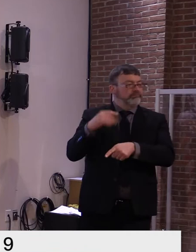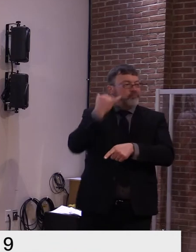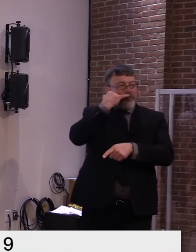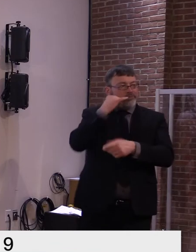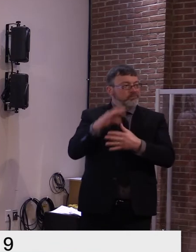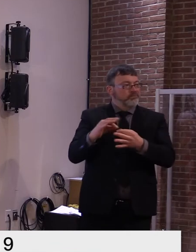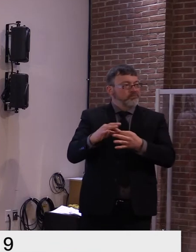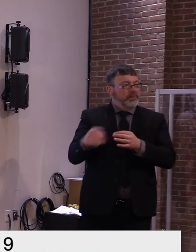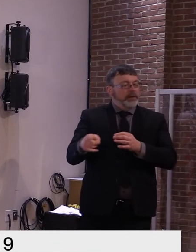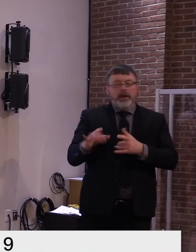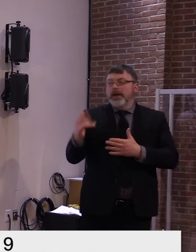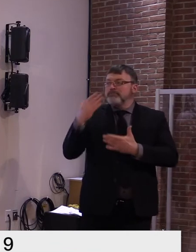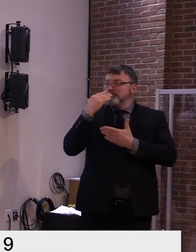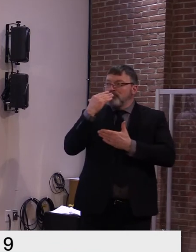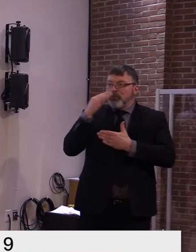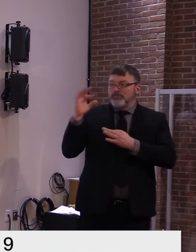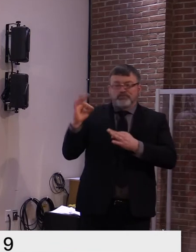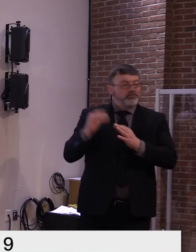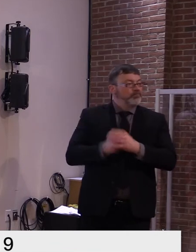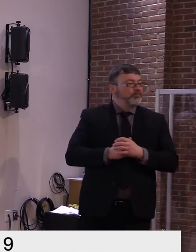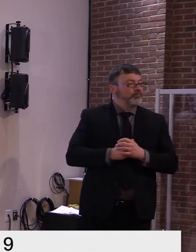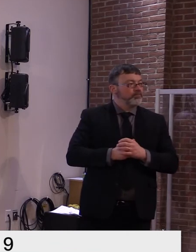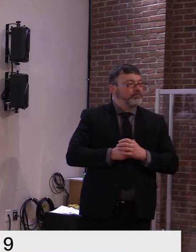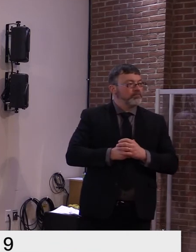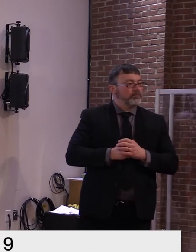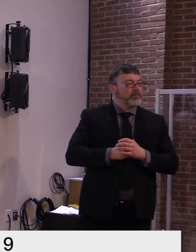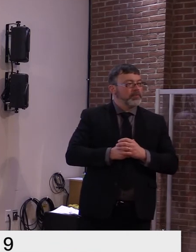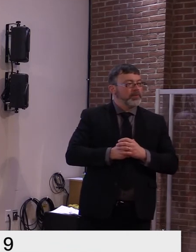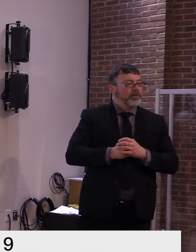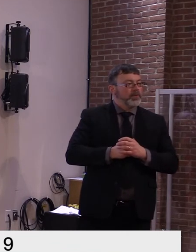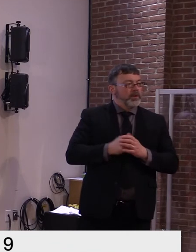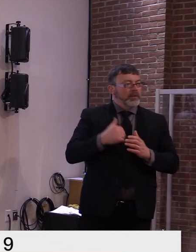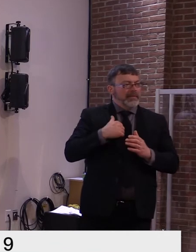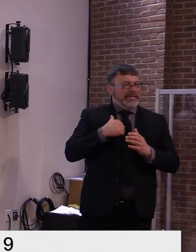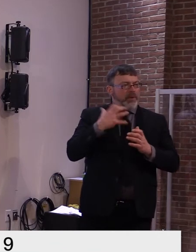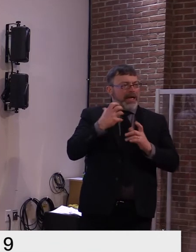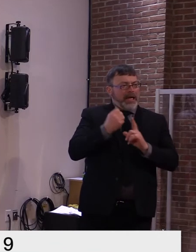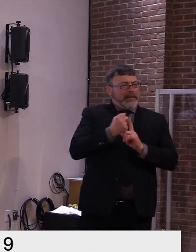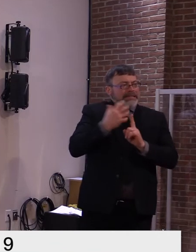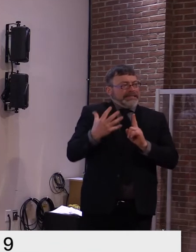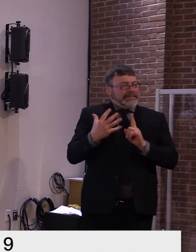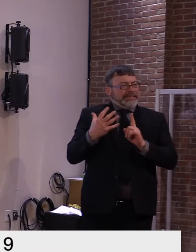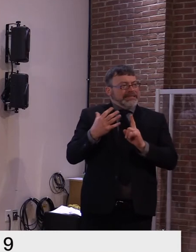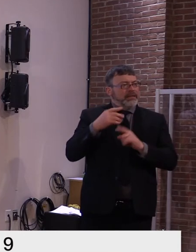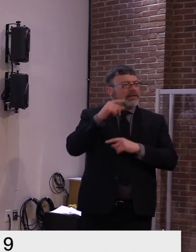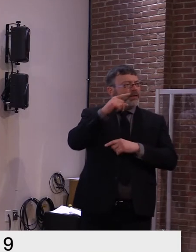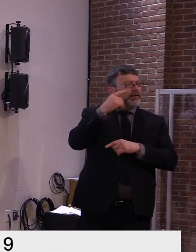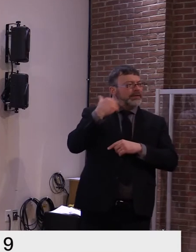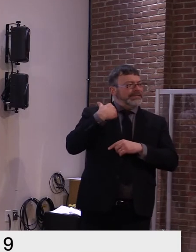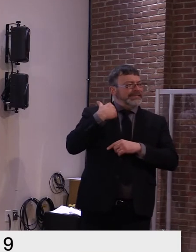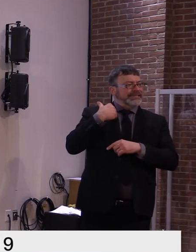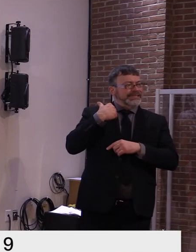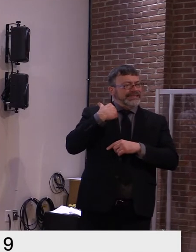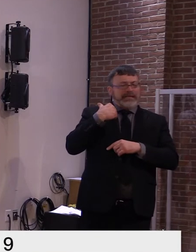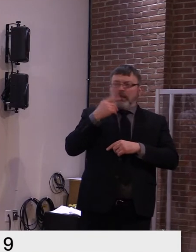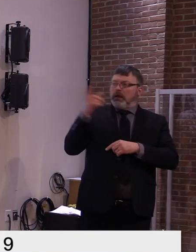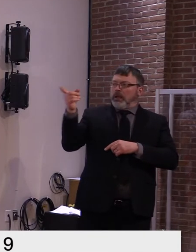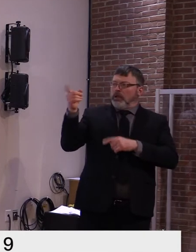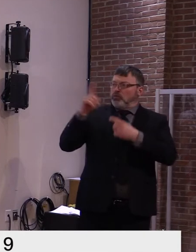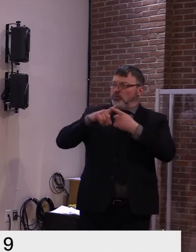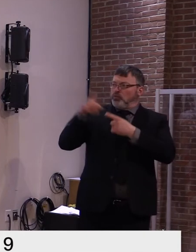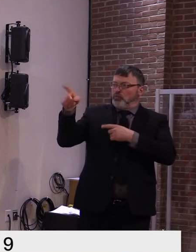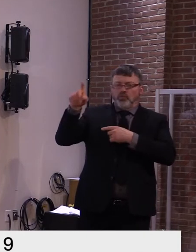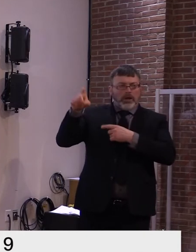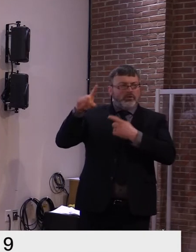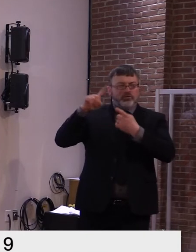Thank you. Follow up to Calvin's question to Secretary French. This April,